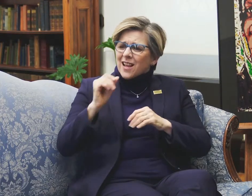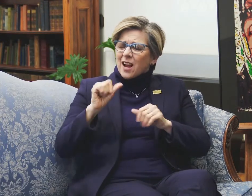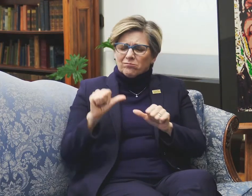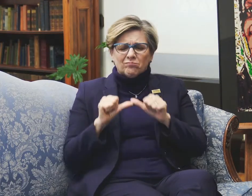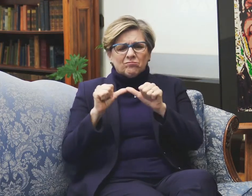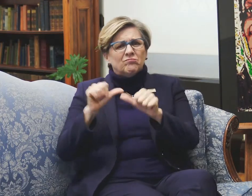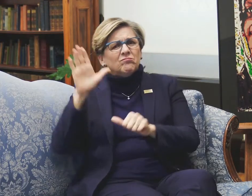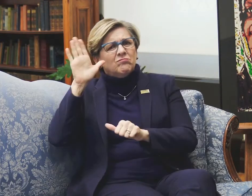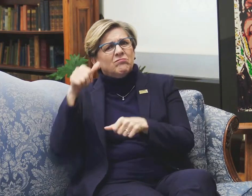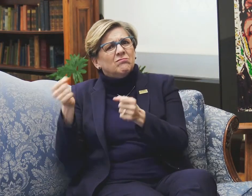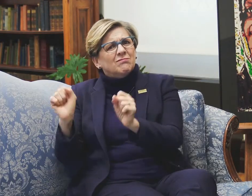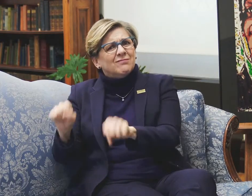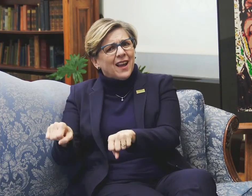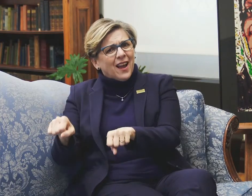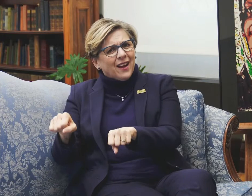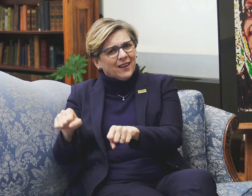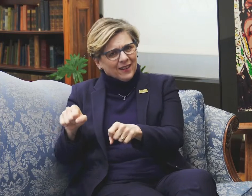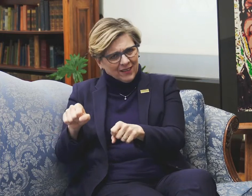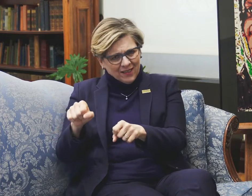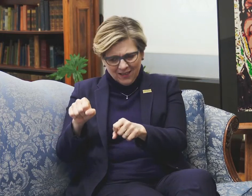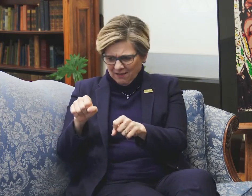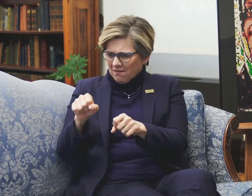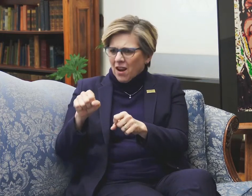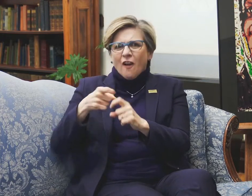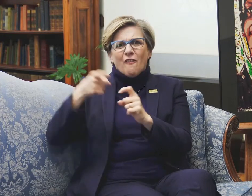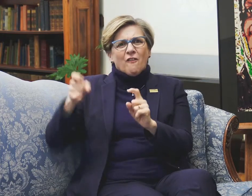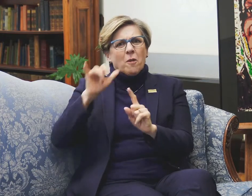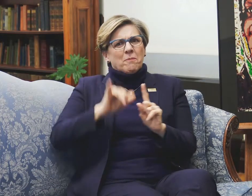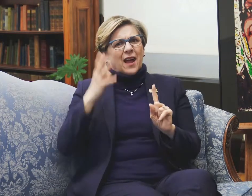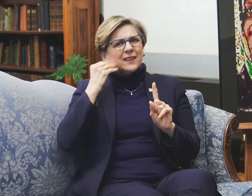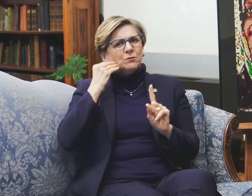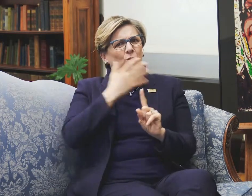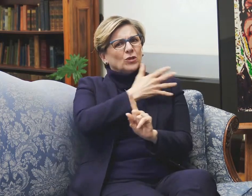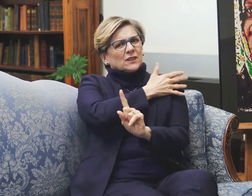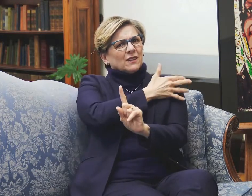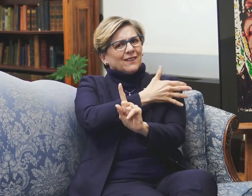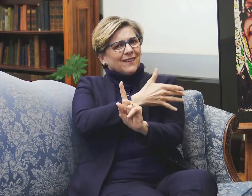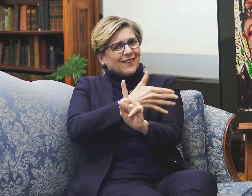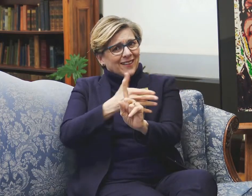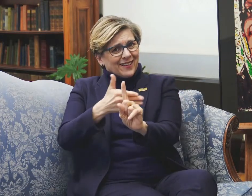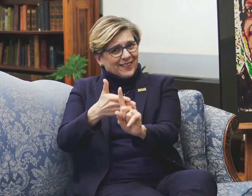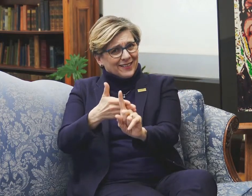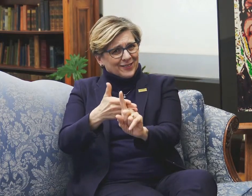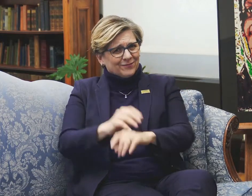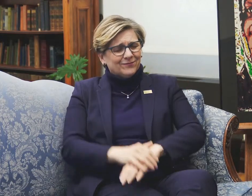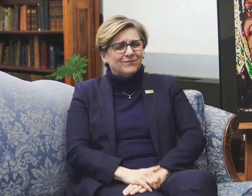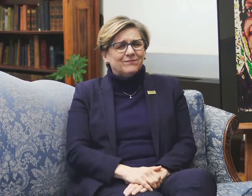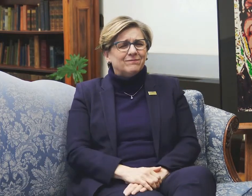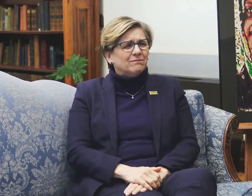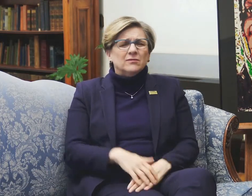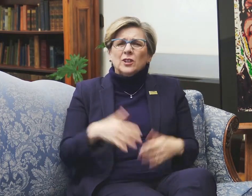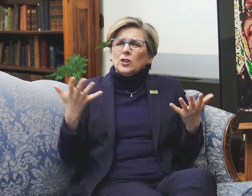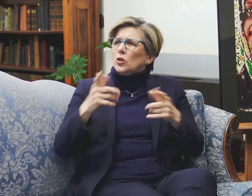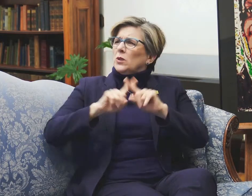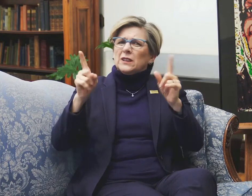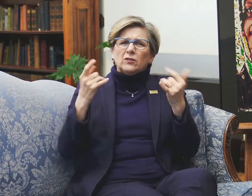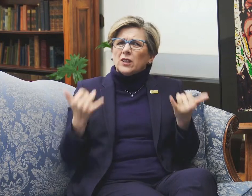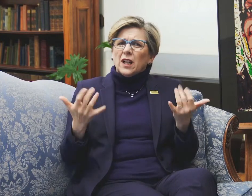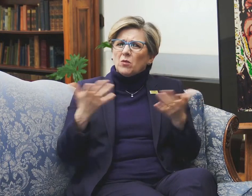skills, resilience, and our can-do attitude as a result of these experiences we face. However, what makes this